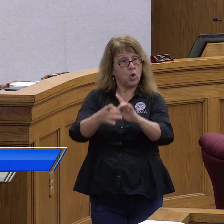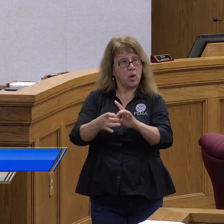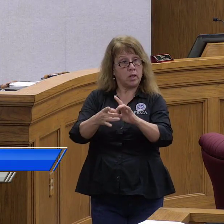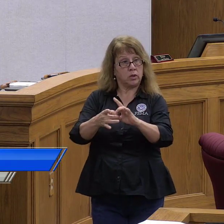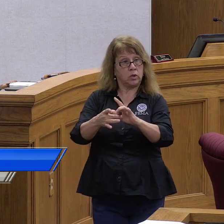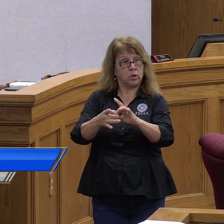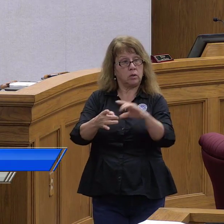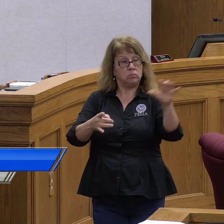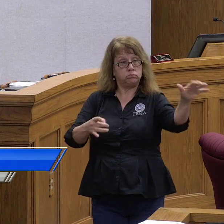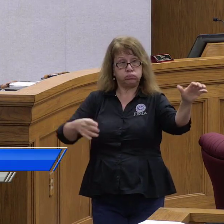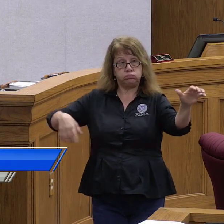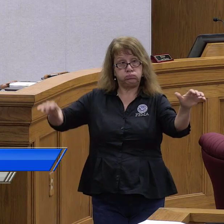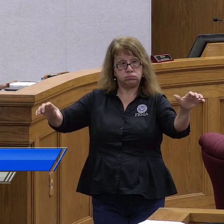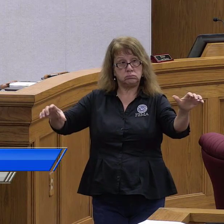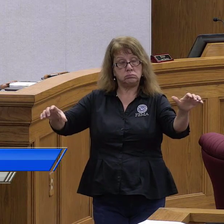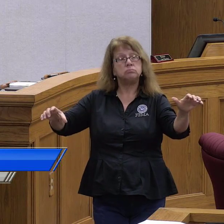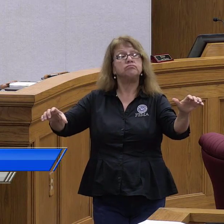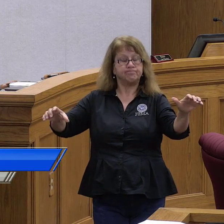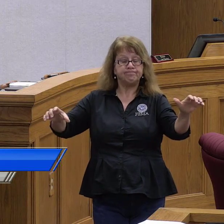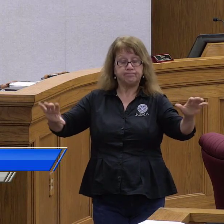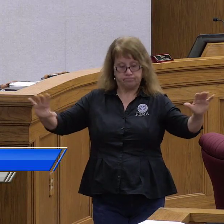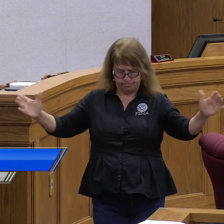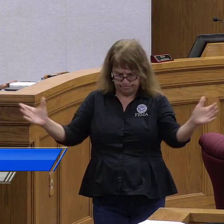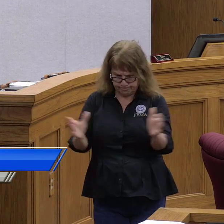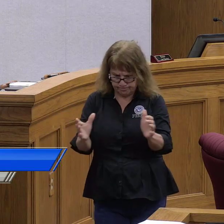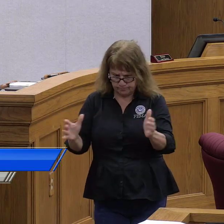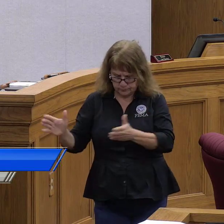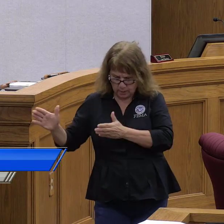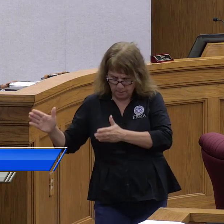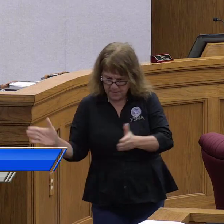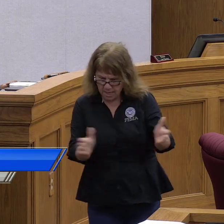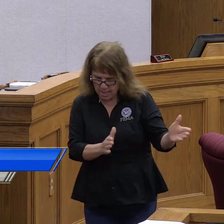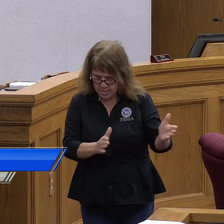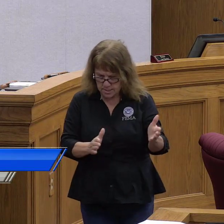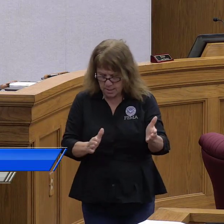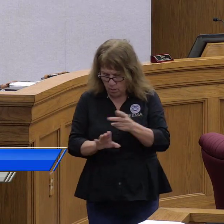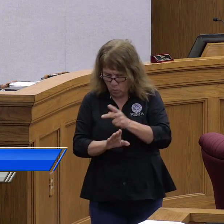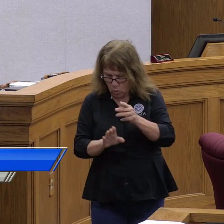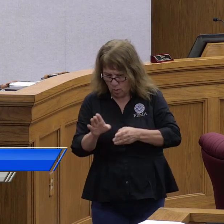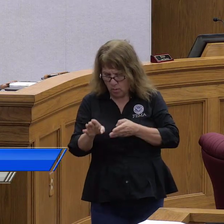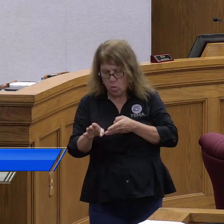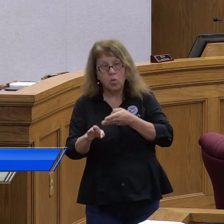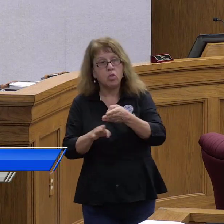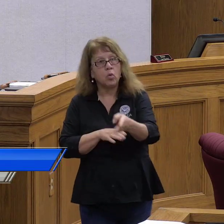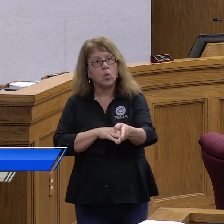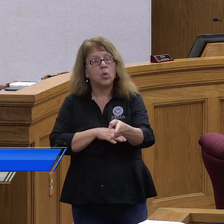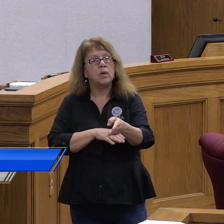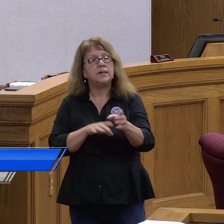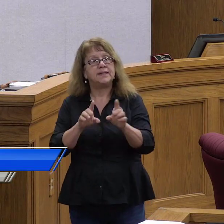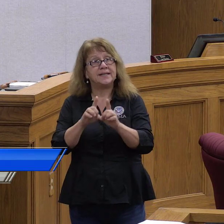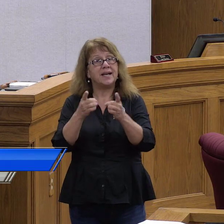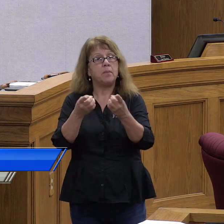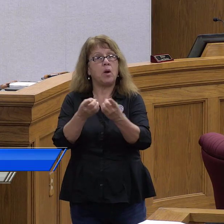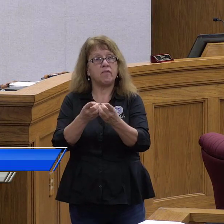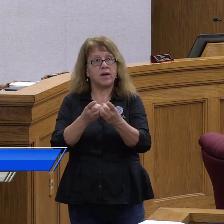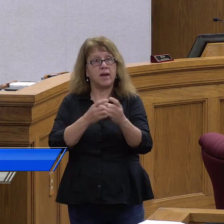working, basically putting together a program through the United States Department of Ag, down through